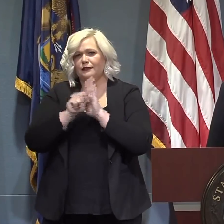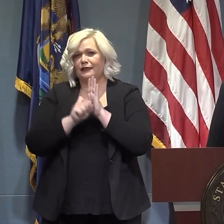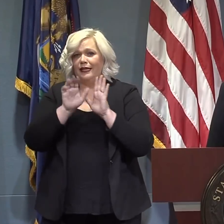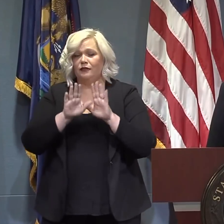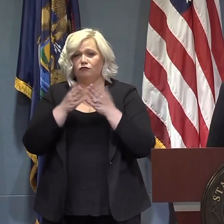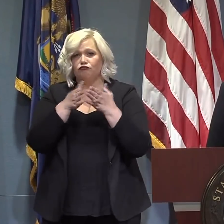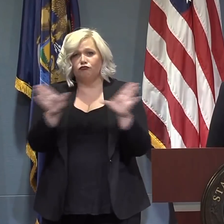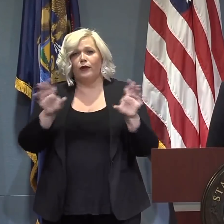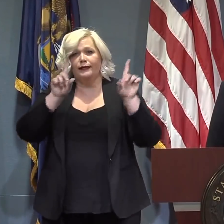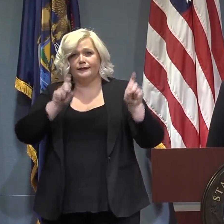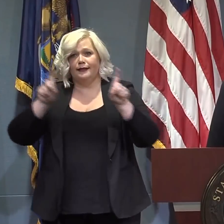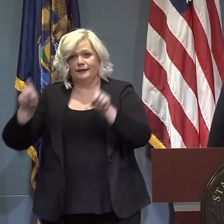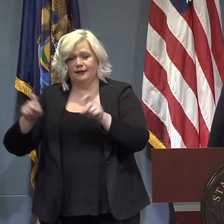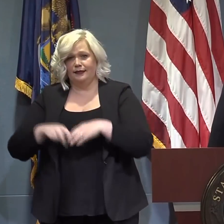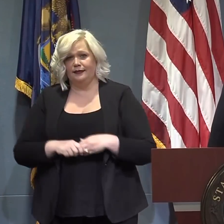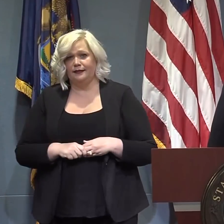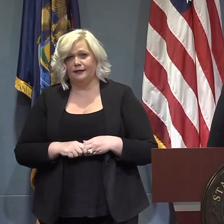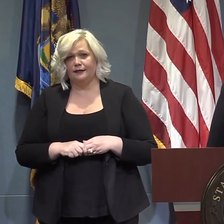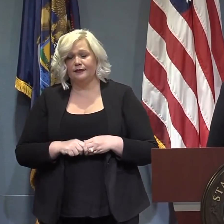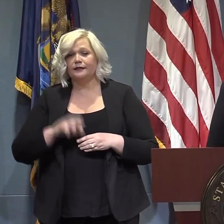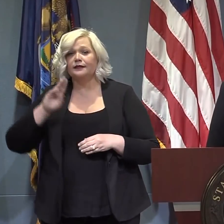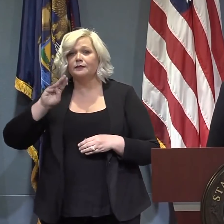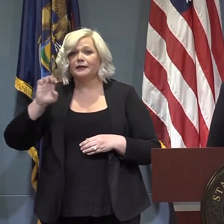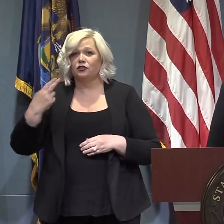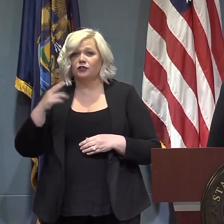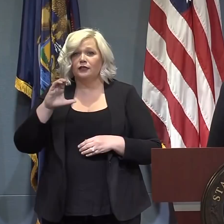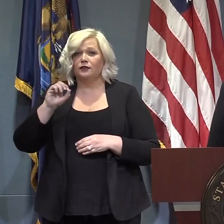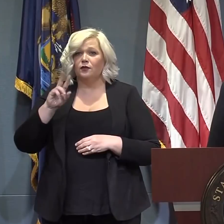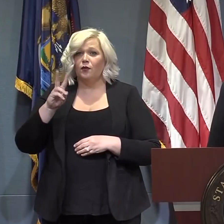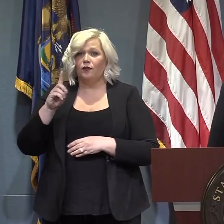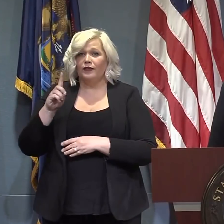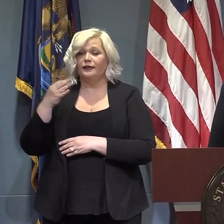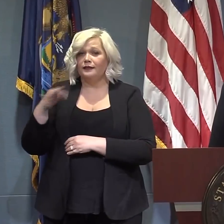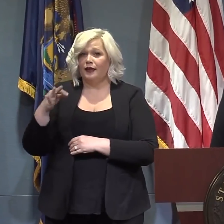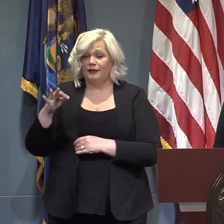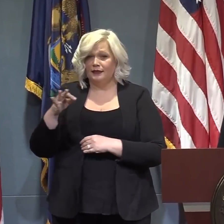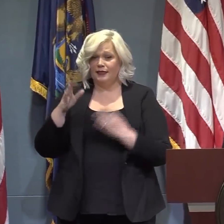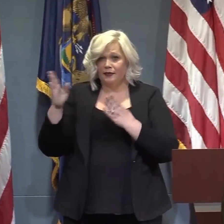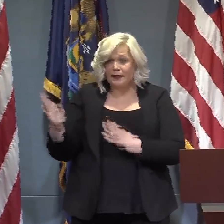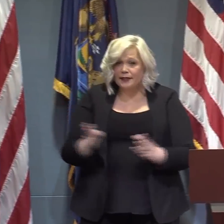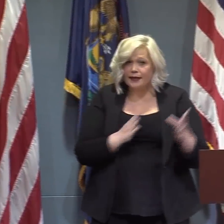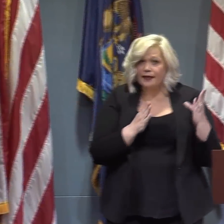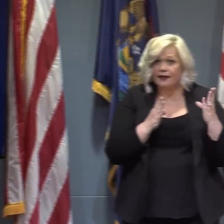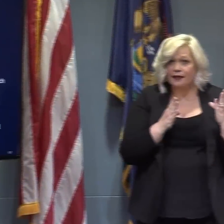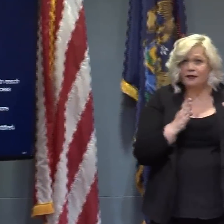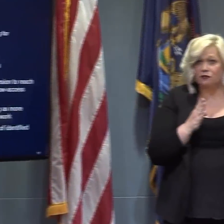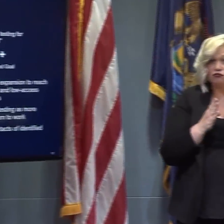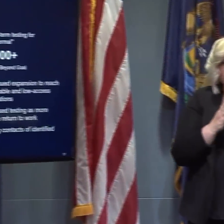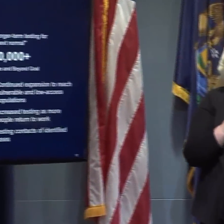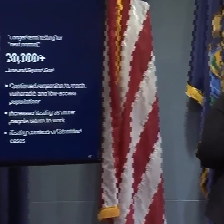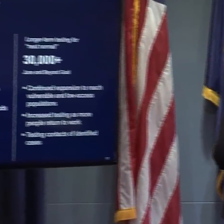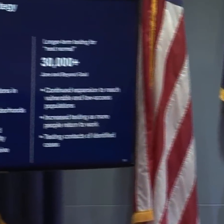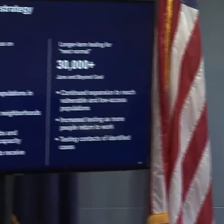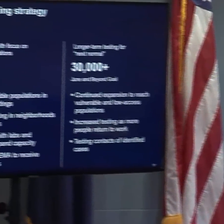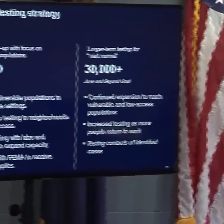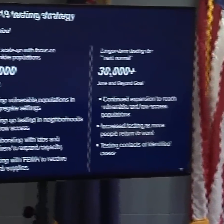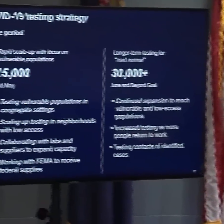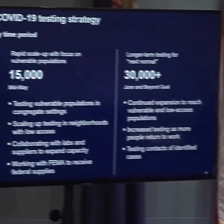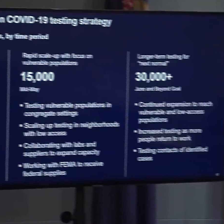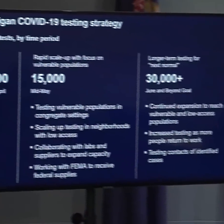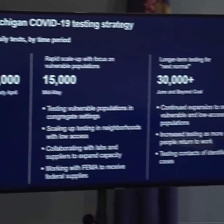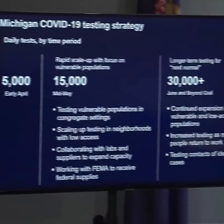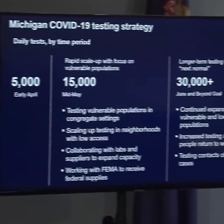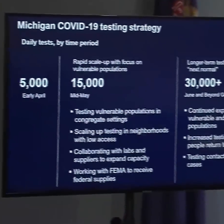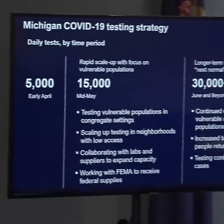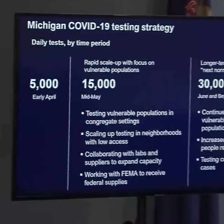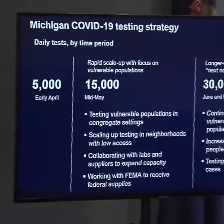testing. Michigan's COVID-19 strategy has been operationalized just like our